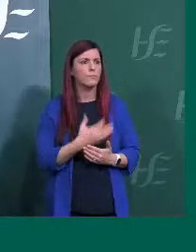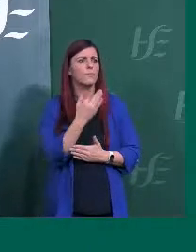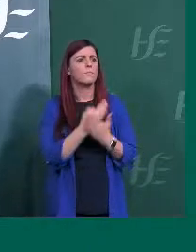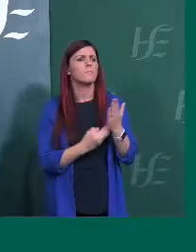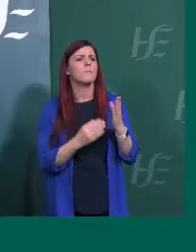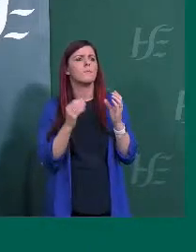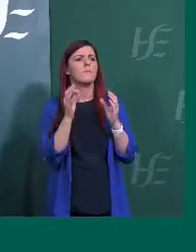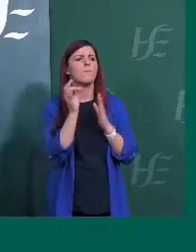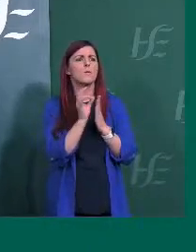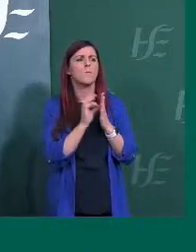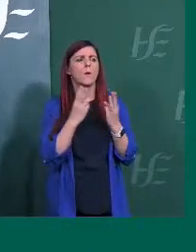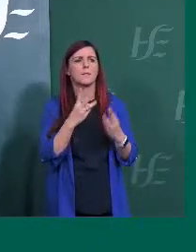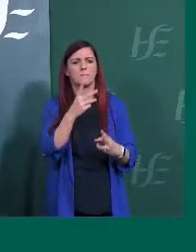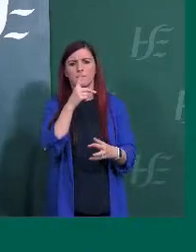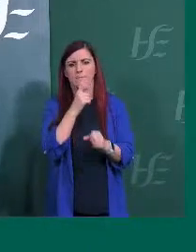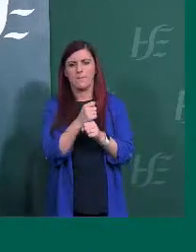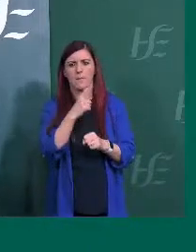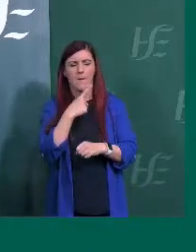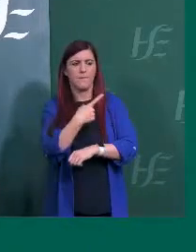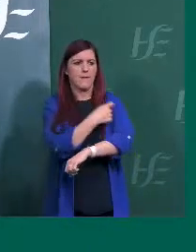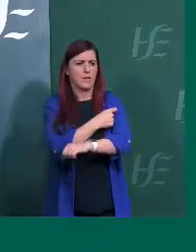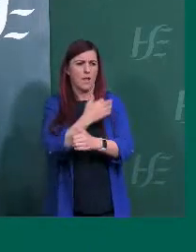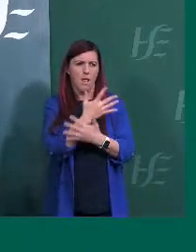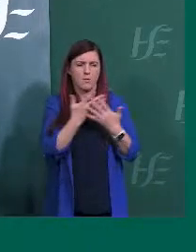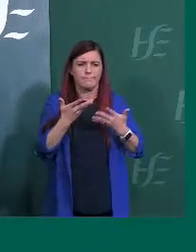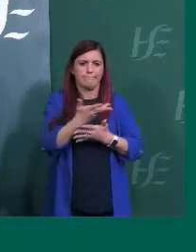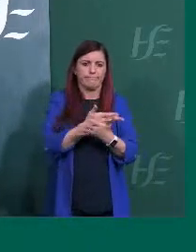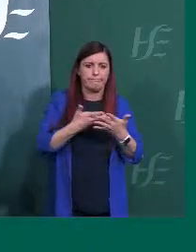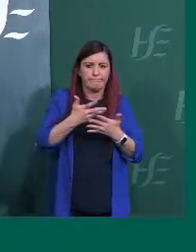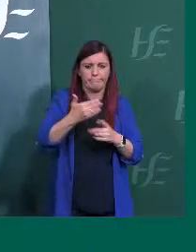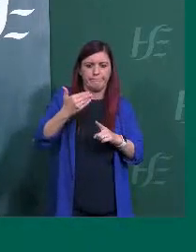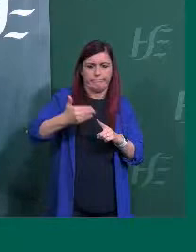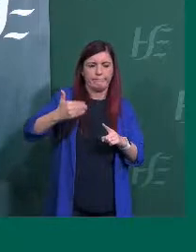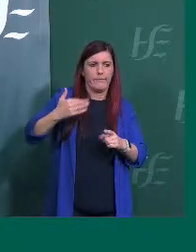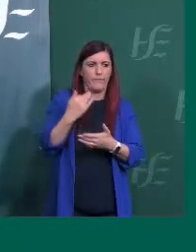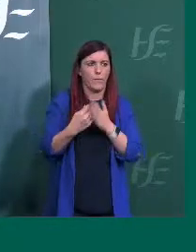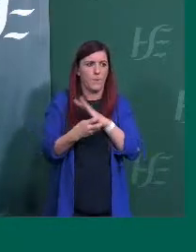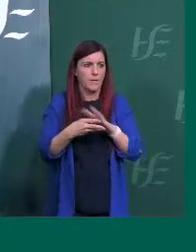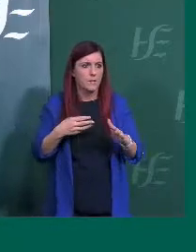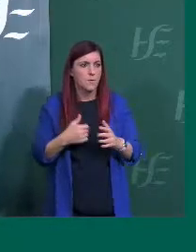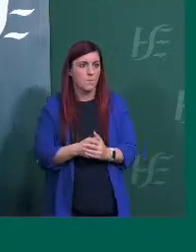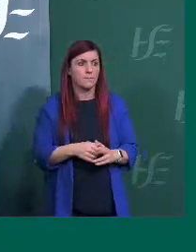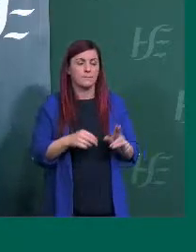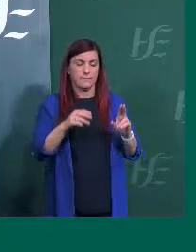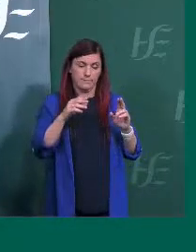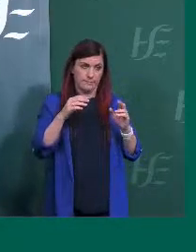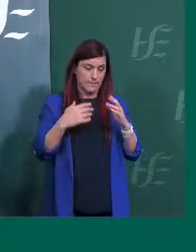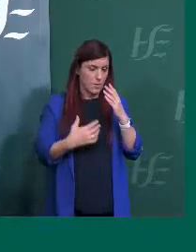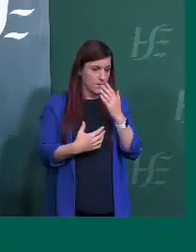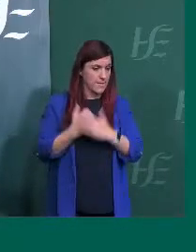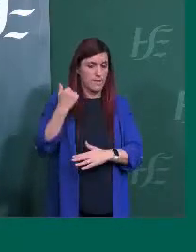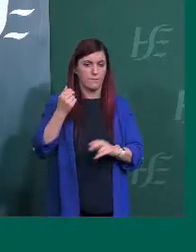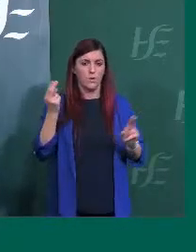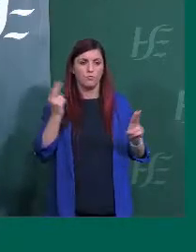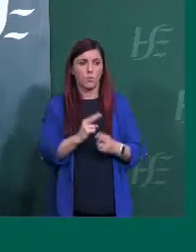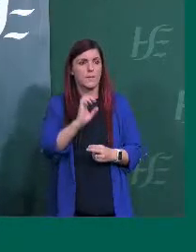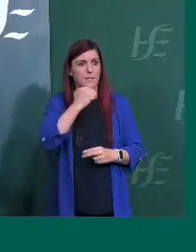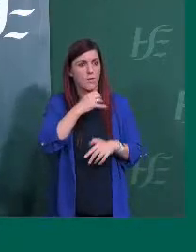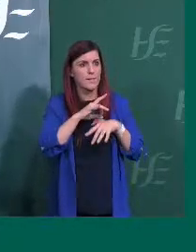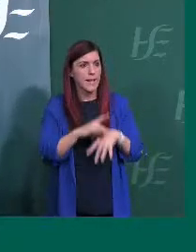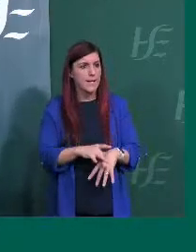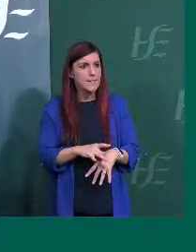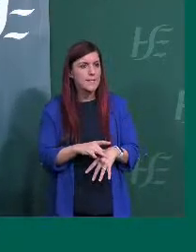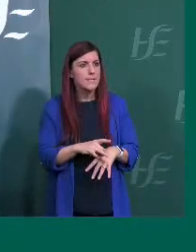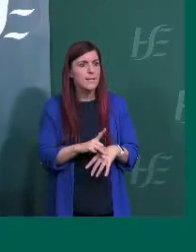vaccination, because there's been much discussion on that over the past few weeks. It's very effective at reducing serious illness, but it is less